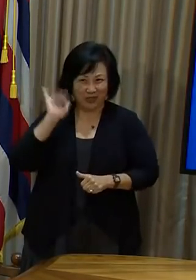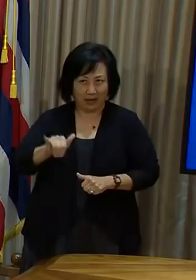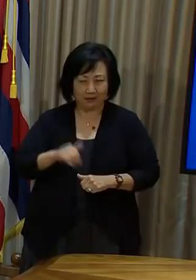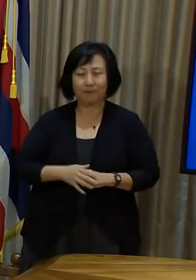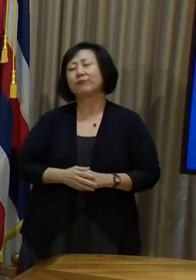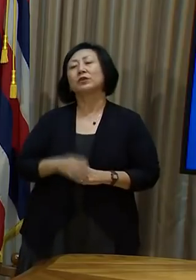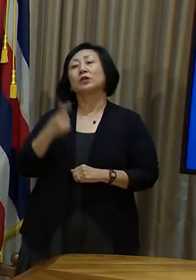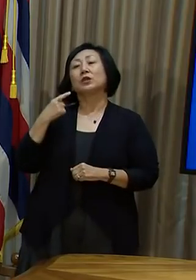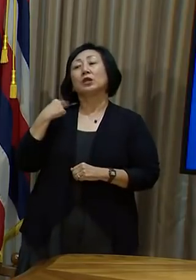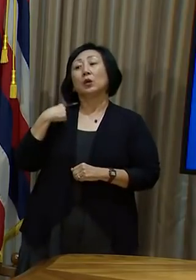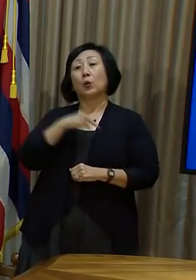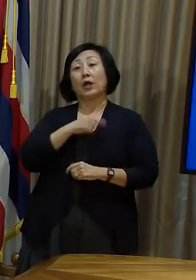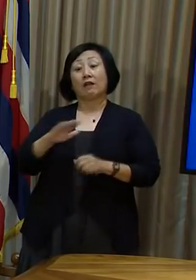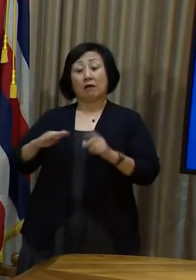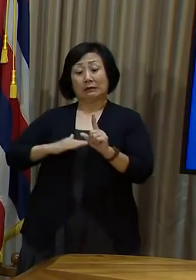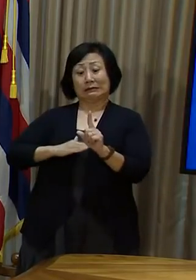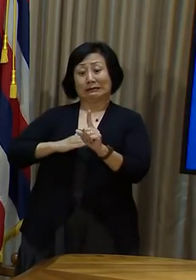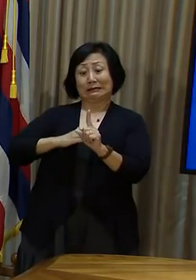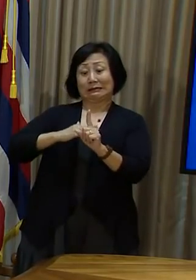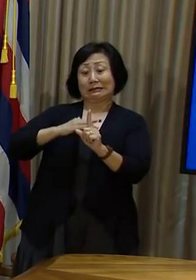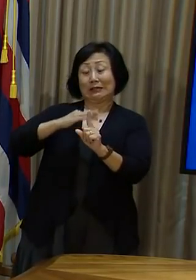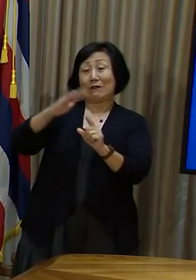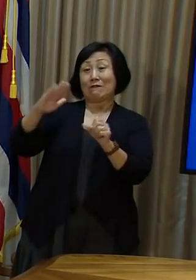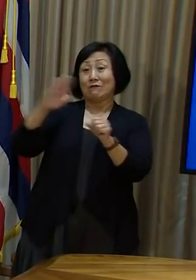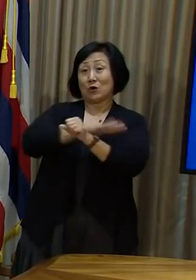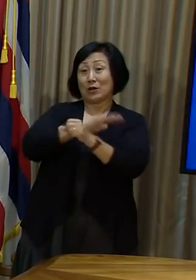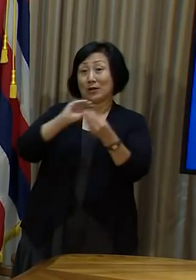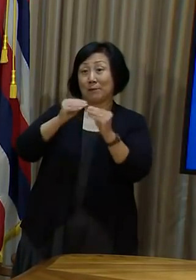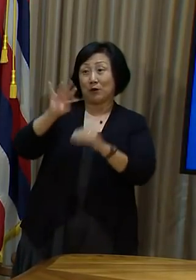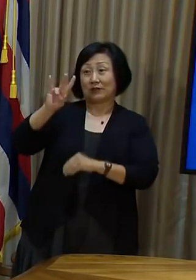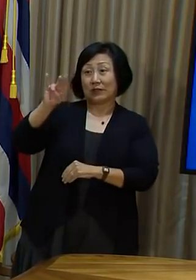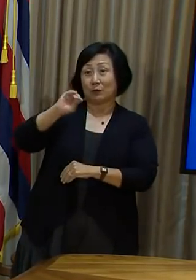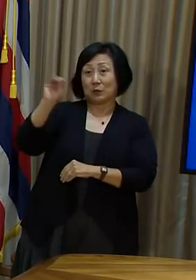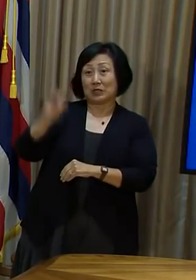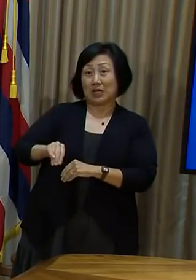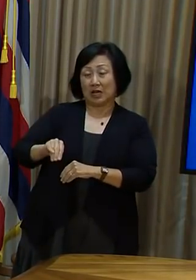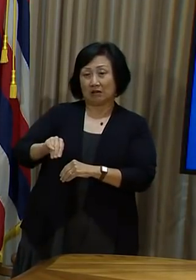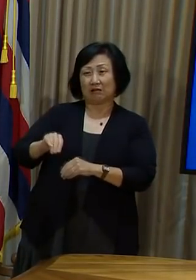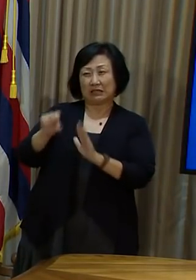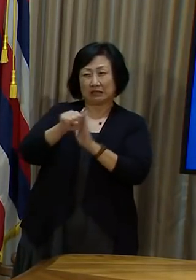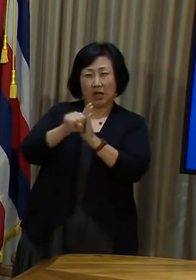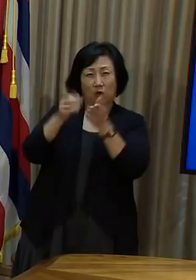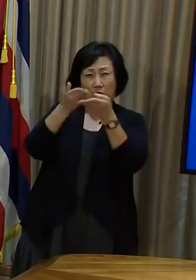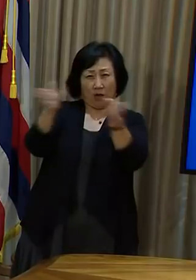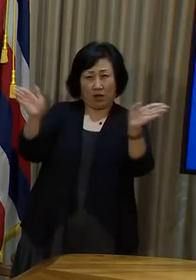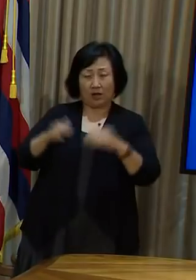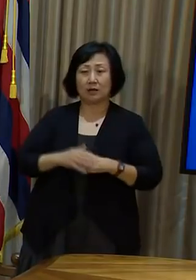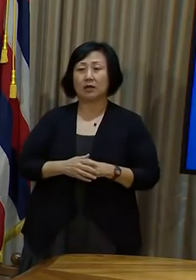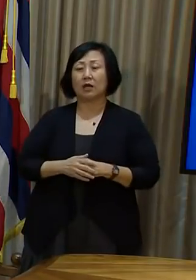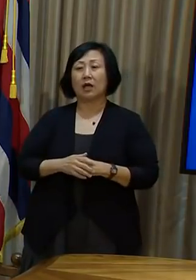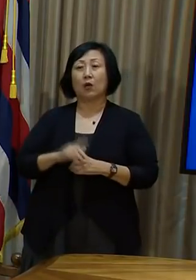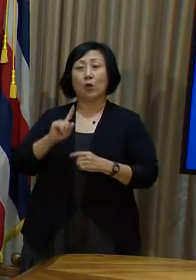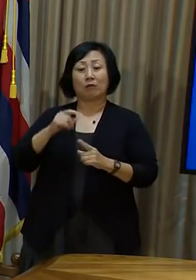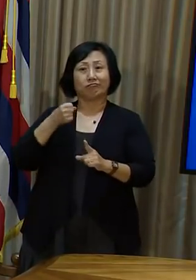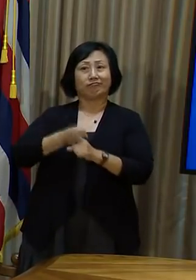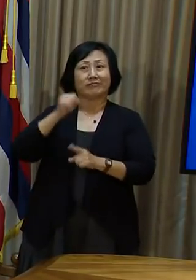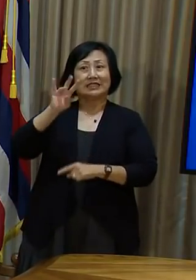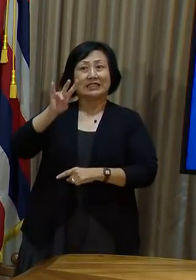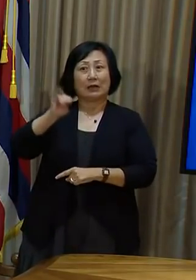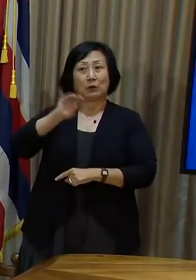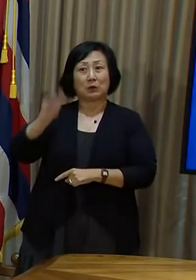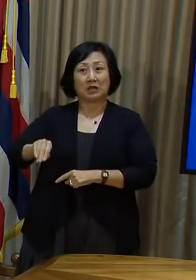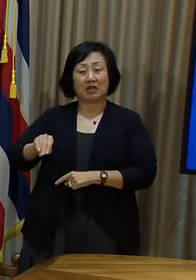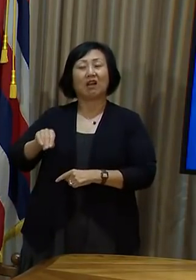When we reach the fully vaccinated rate of 70% statewide, we will drop